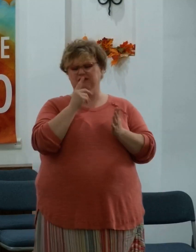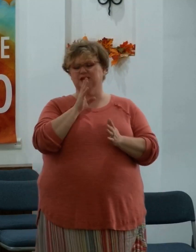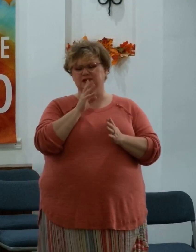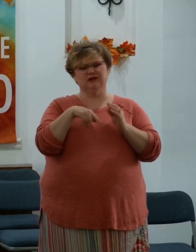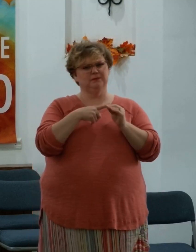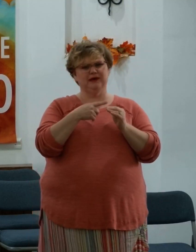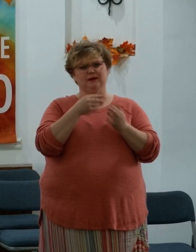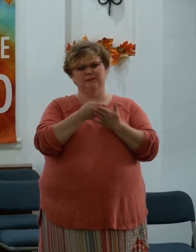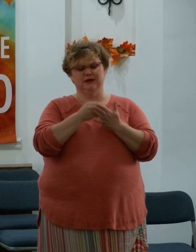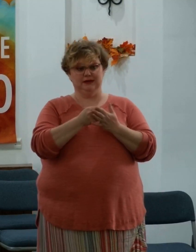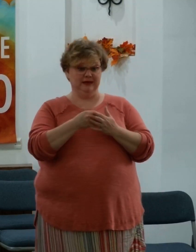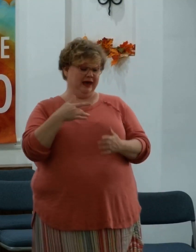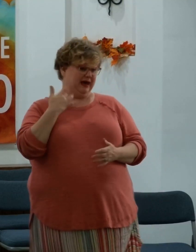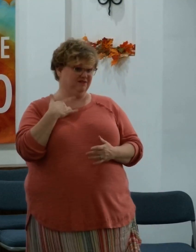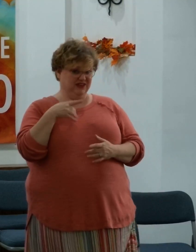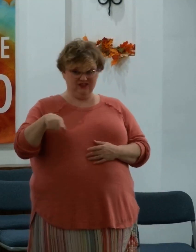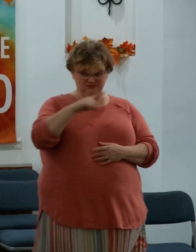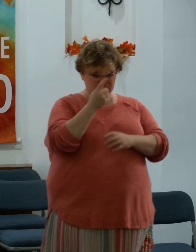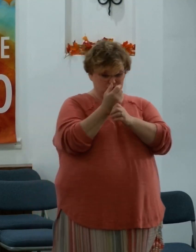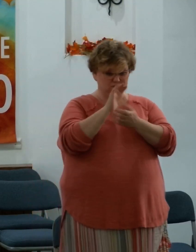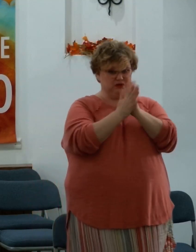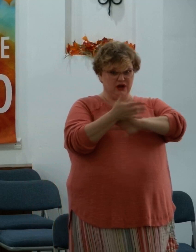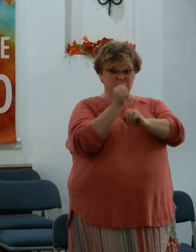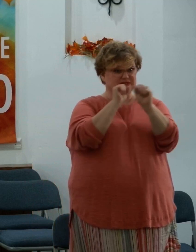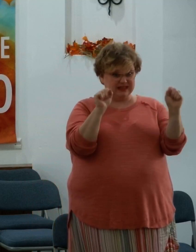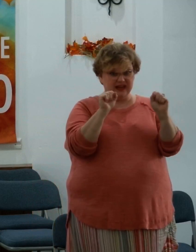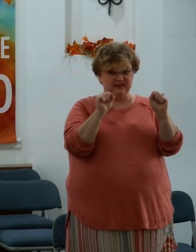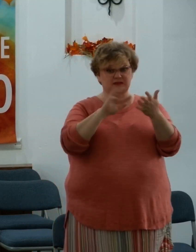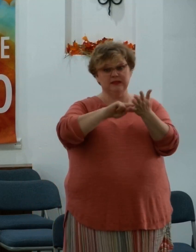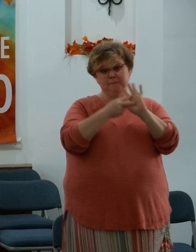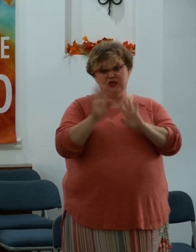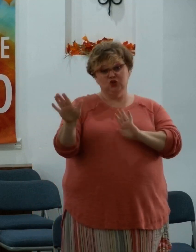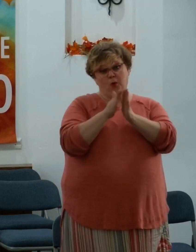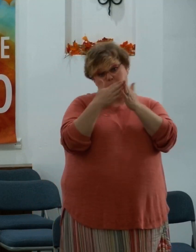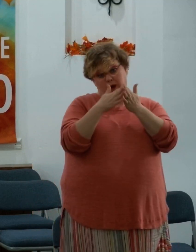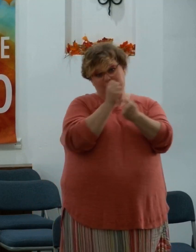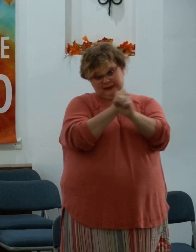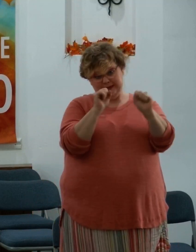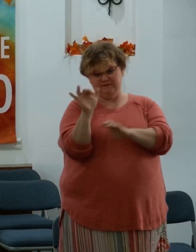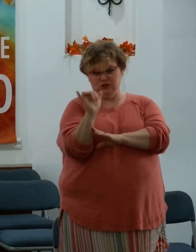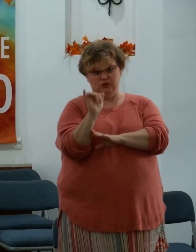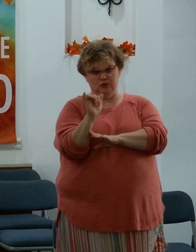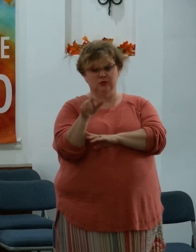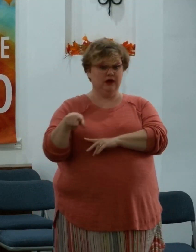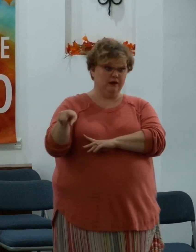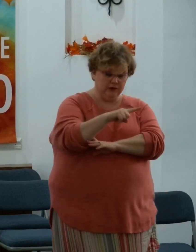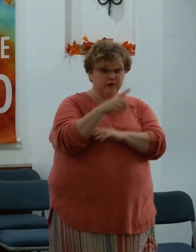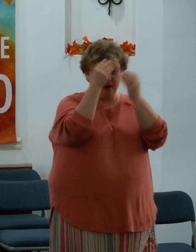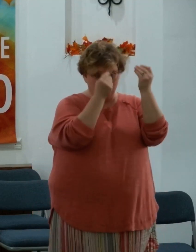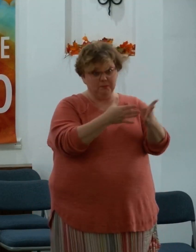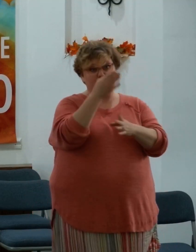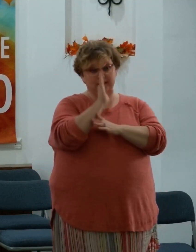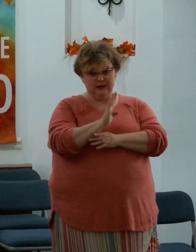your pocketbook gets baptized too. And I believe you're going to be obedient and obey the laws of God, the commands of God, and that includes giving